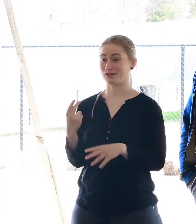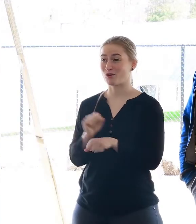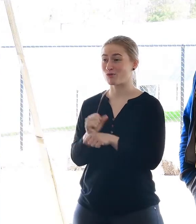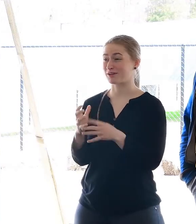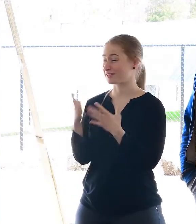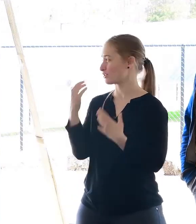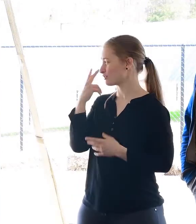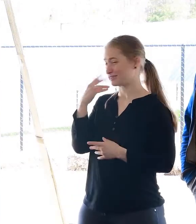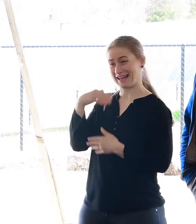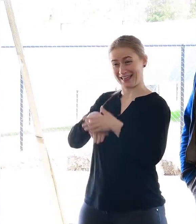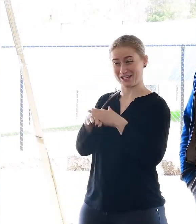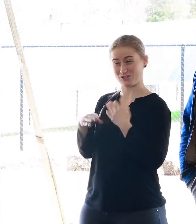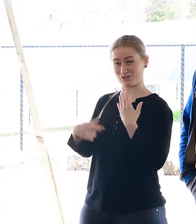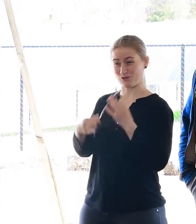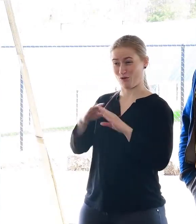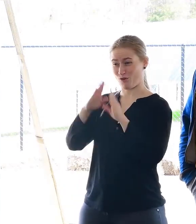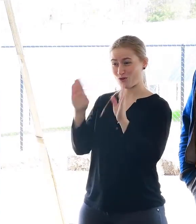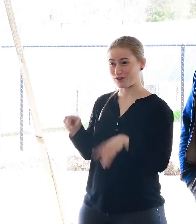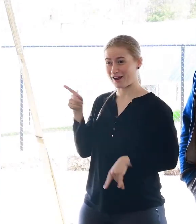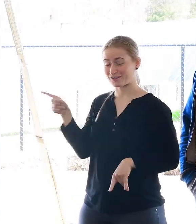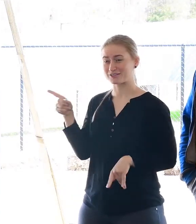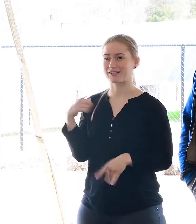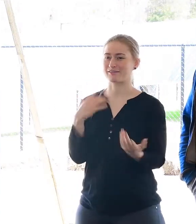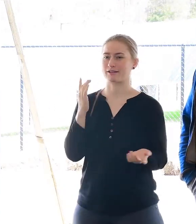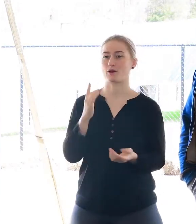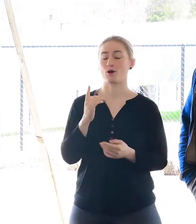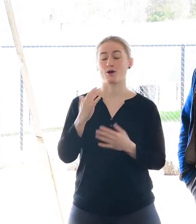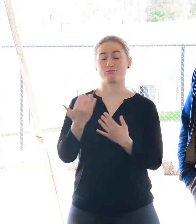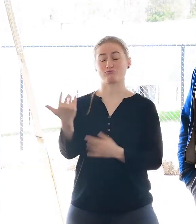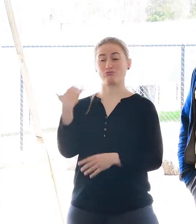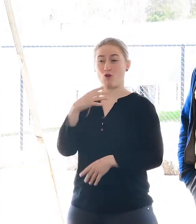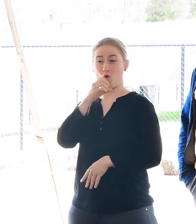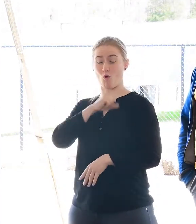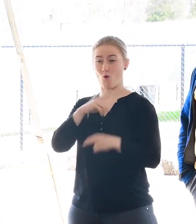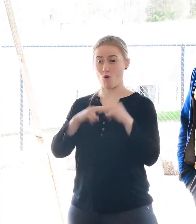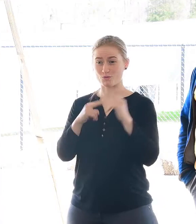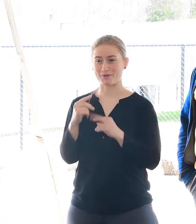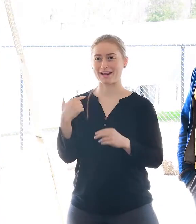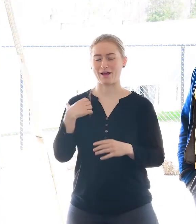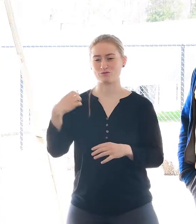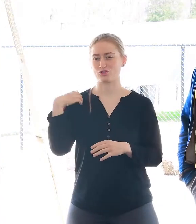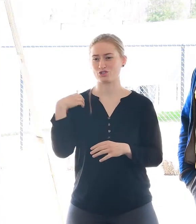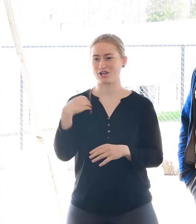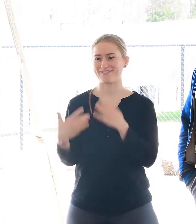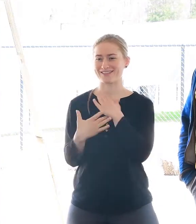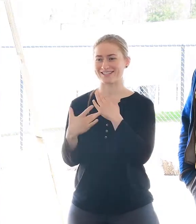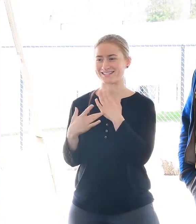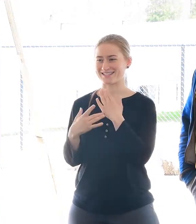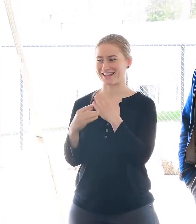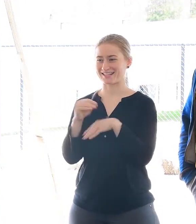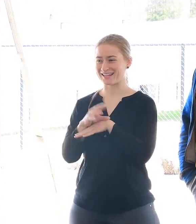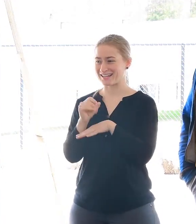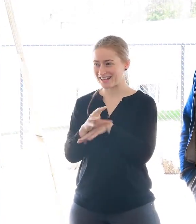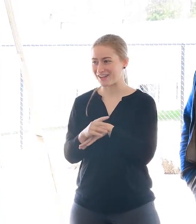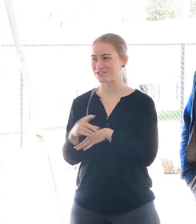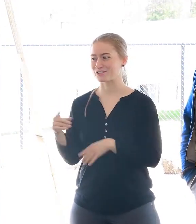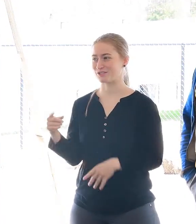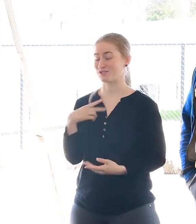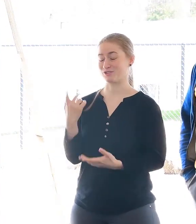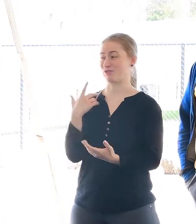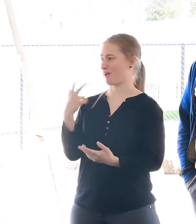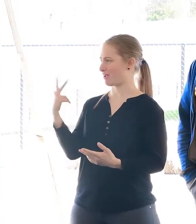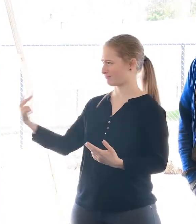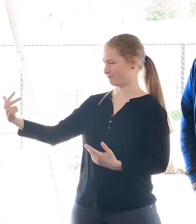the entrance to the courthouse is in the old building when I was chair of the tech council. So when I turned down Bendix and saw the courthouse, like,